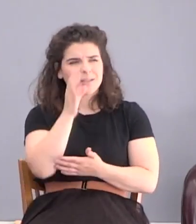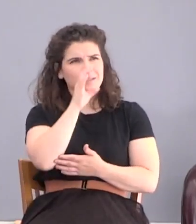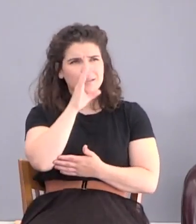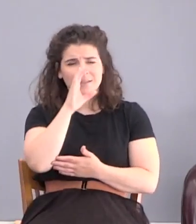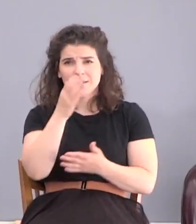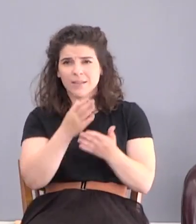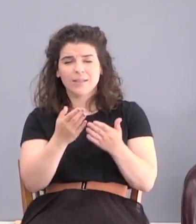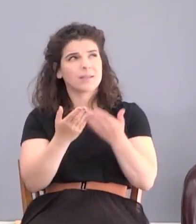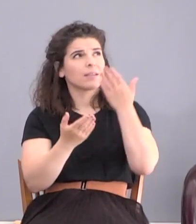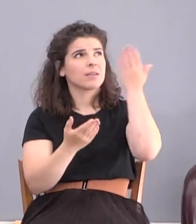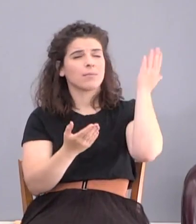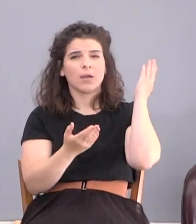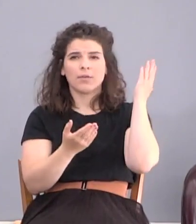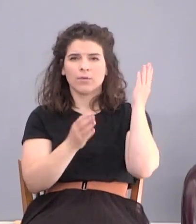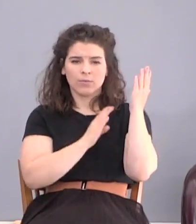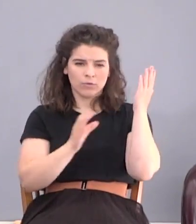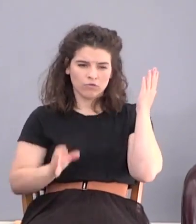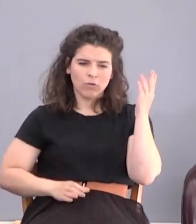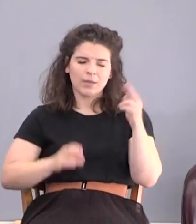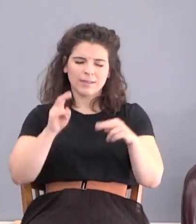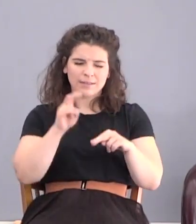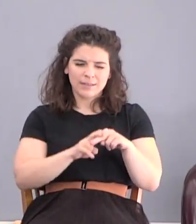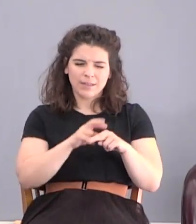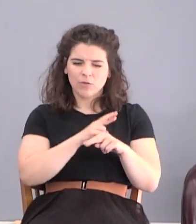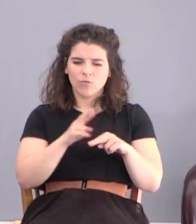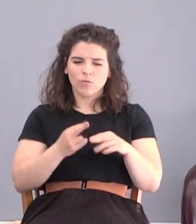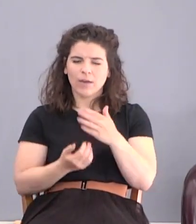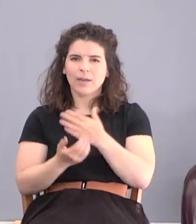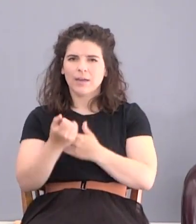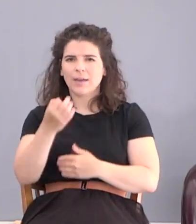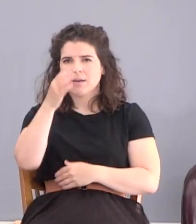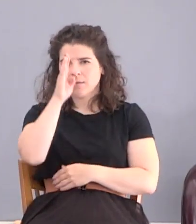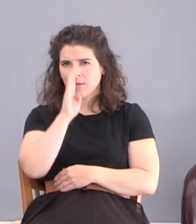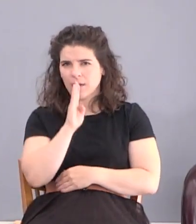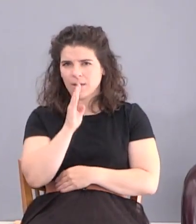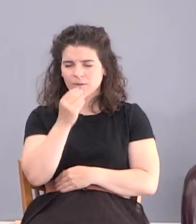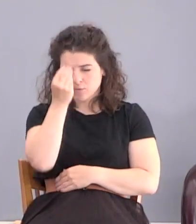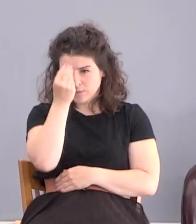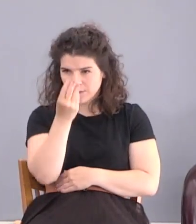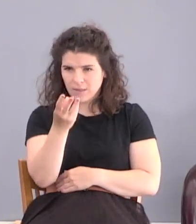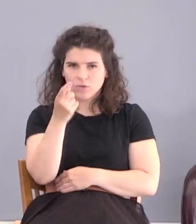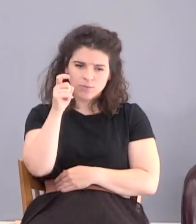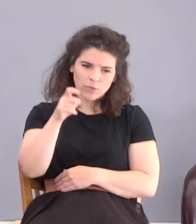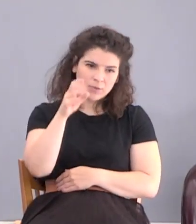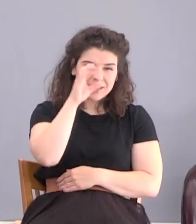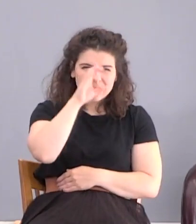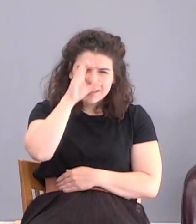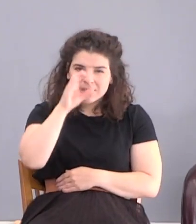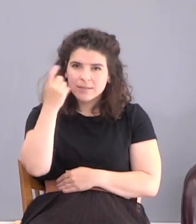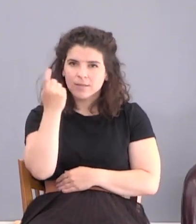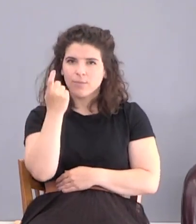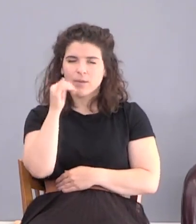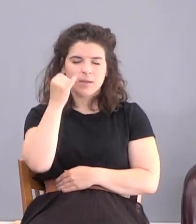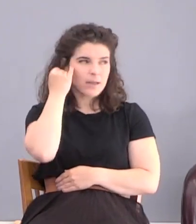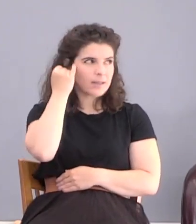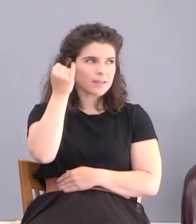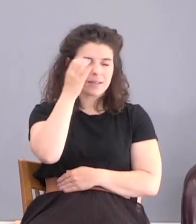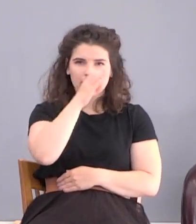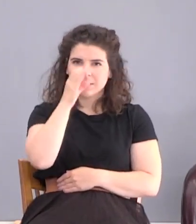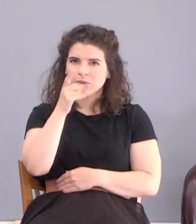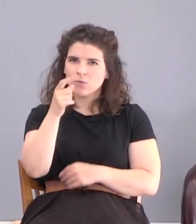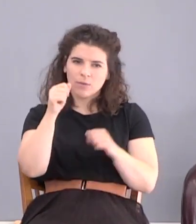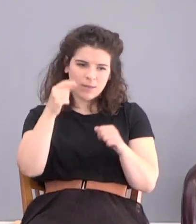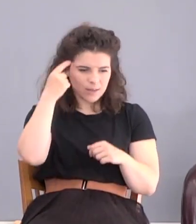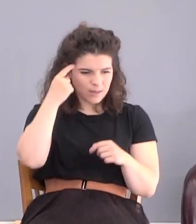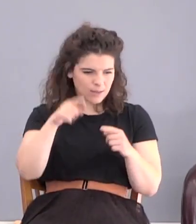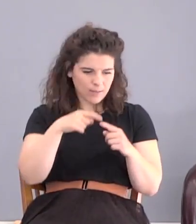things which are above, where Christ sitteth on the right hand of God. So he tells us you're supposed to seek something. That idea of seek is, you know, you could